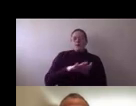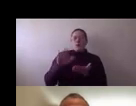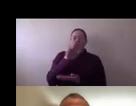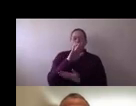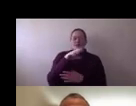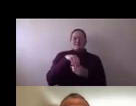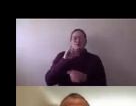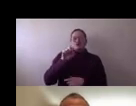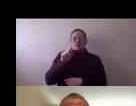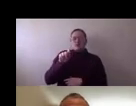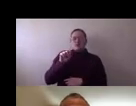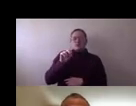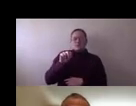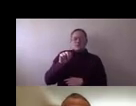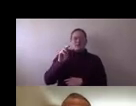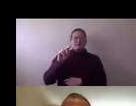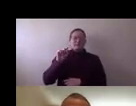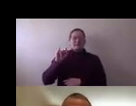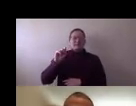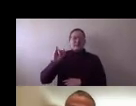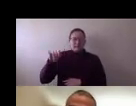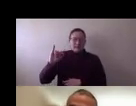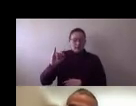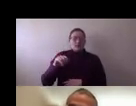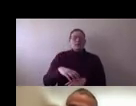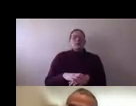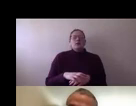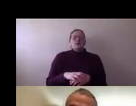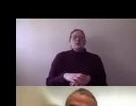in Jackson, Mississippi. So I think it's